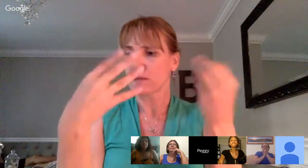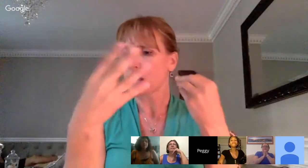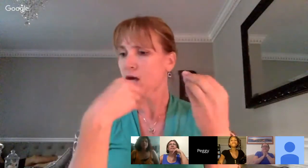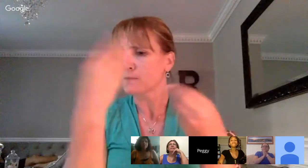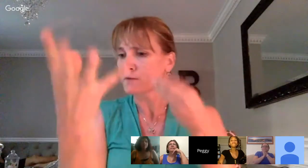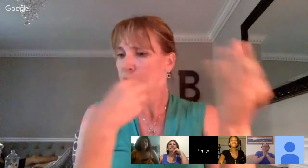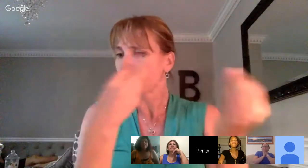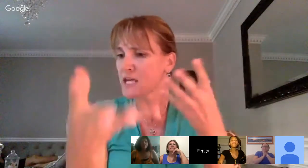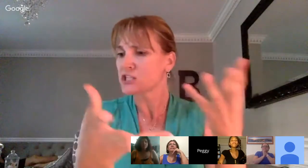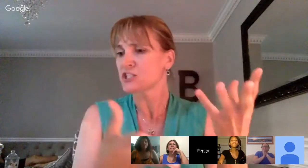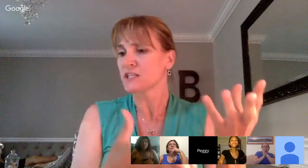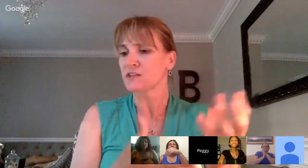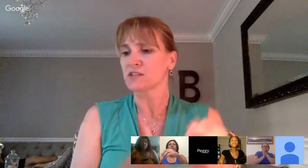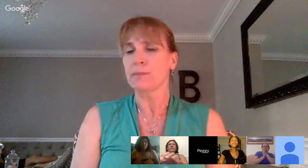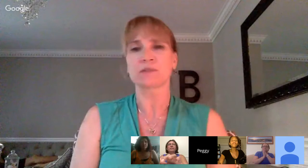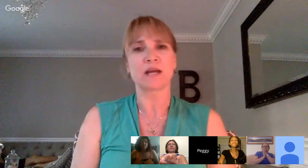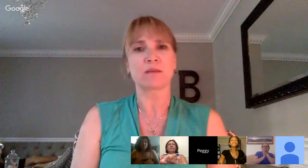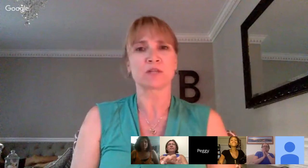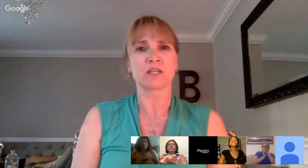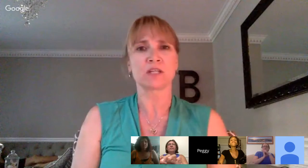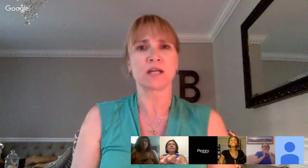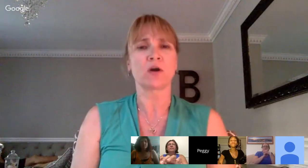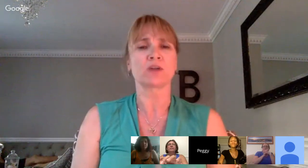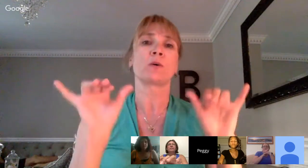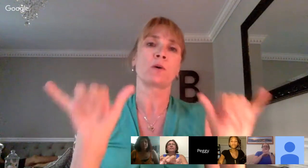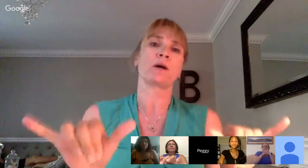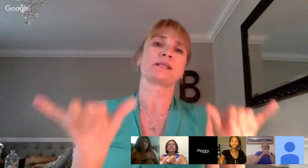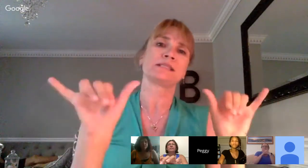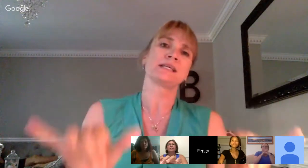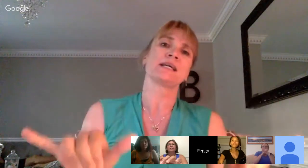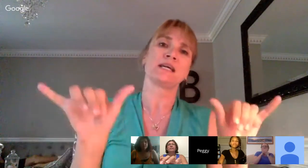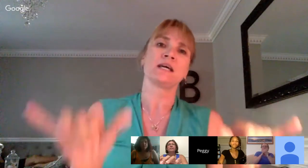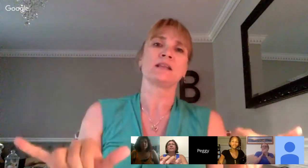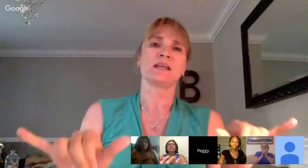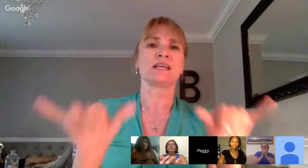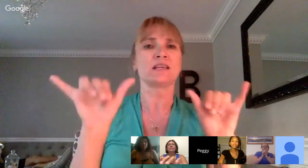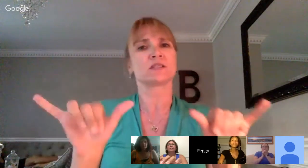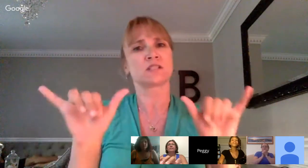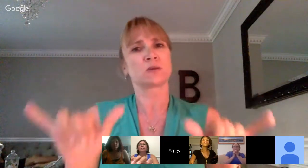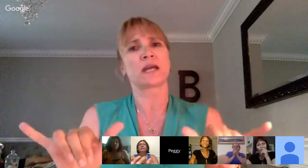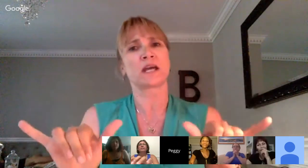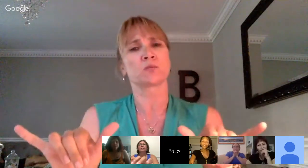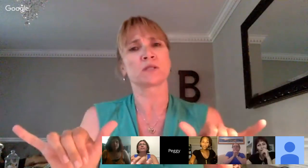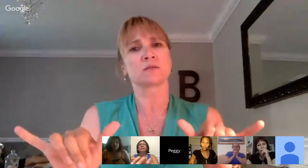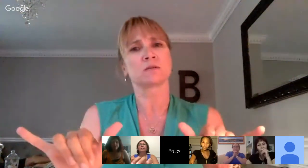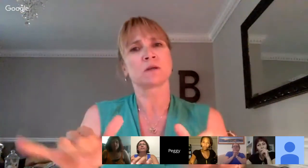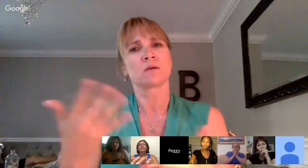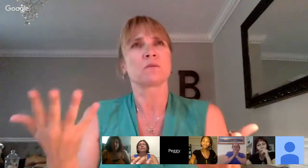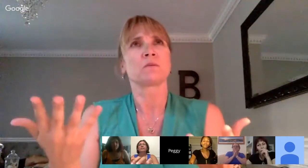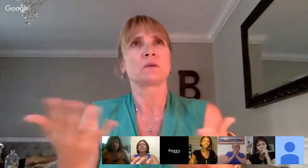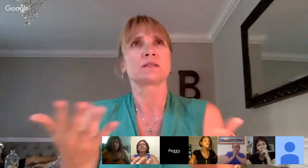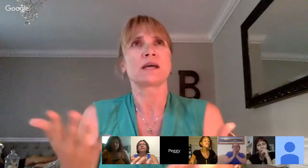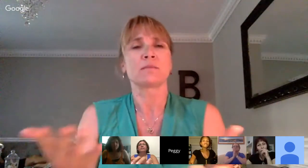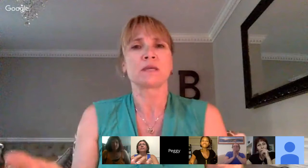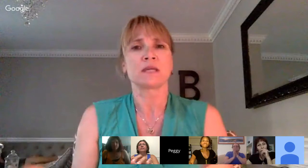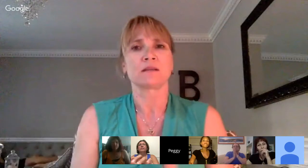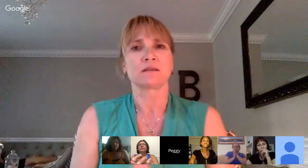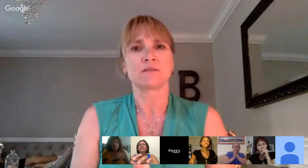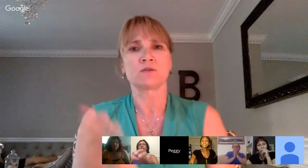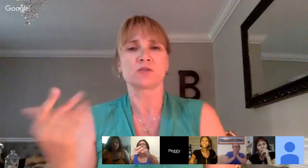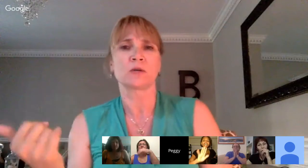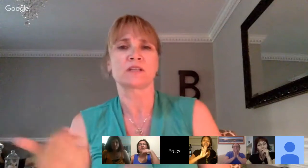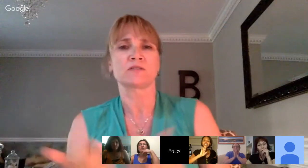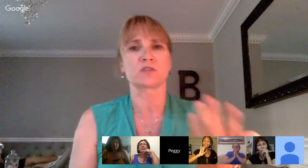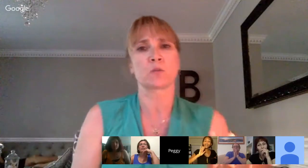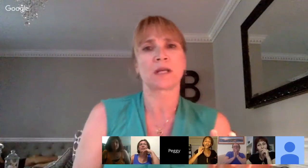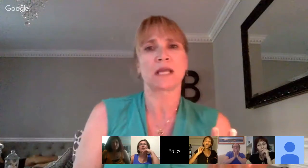or information. There's a couple times where and also OIC. Like he uses two hands. What does that mean